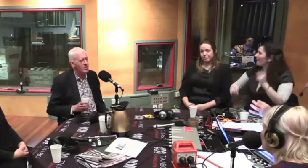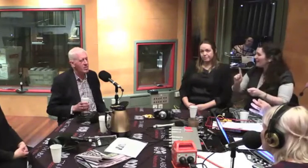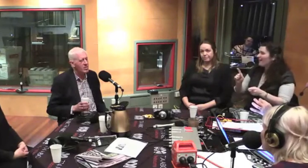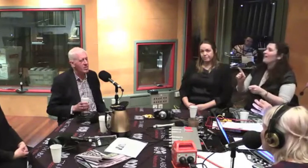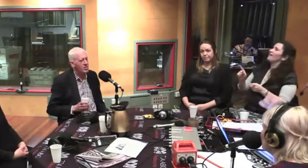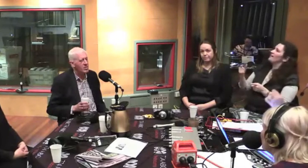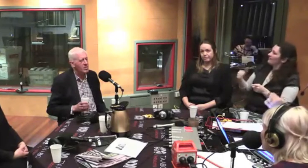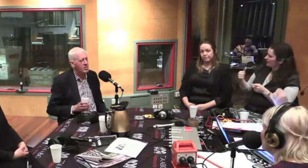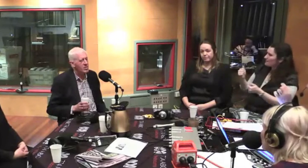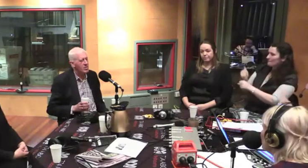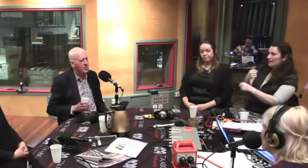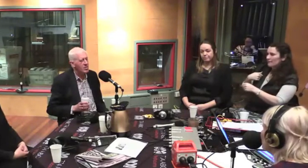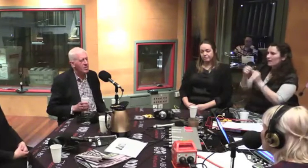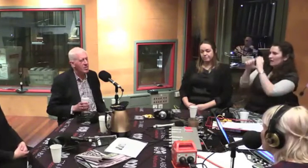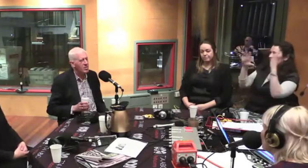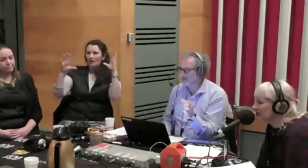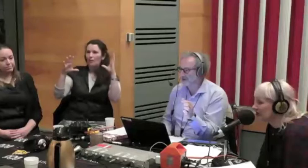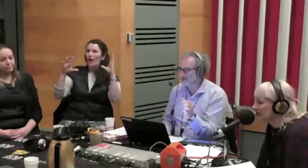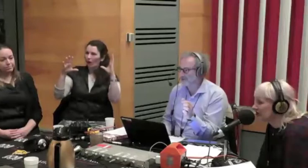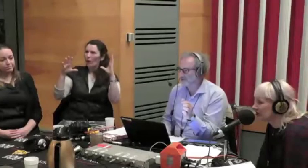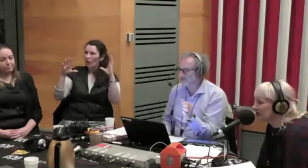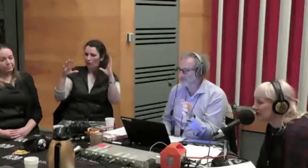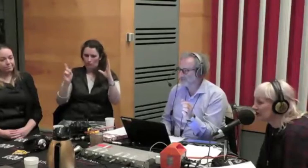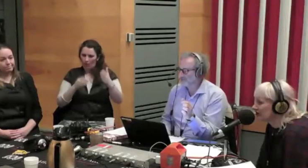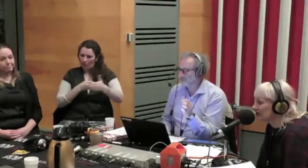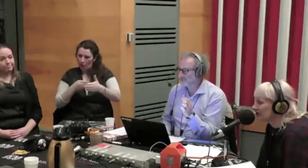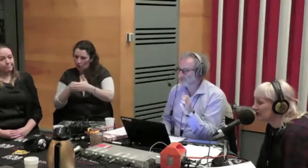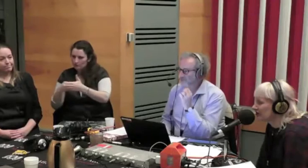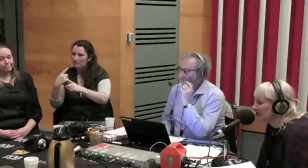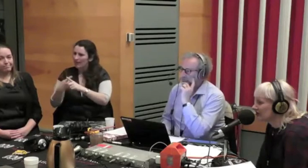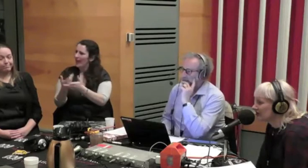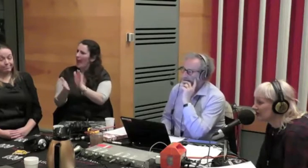the hurdles are, but also how innovative you are in overcoming them.